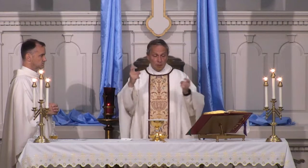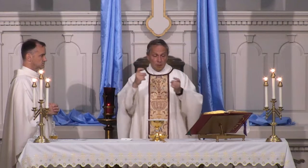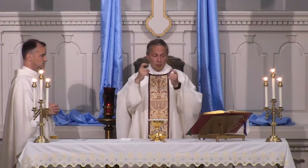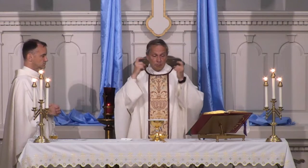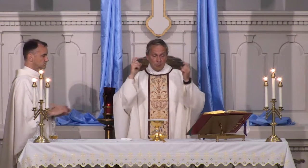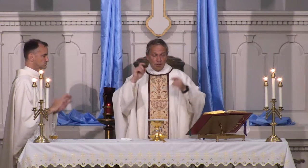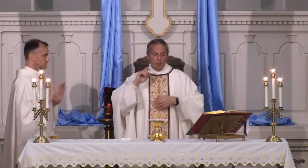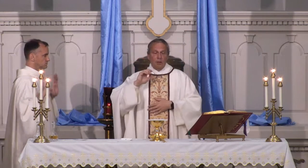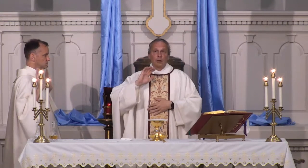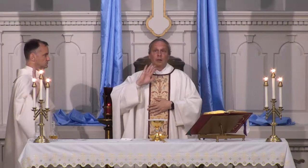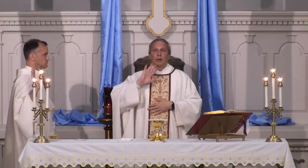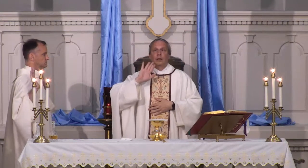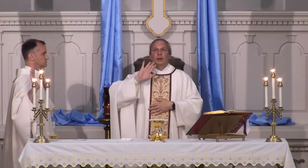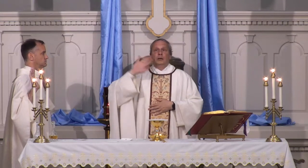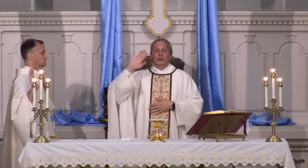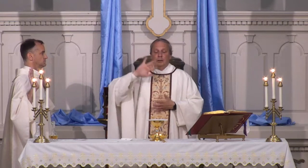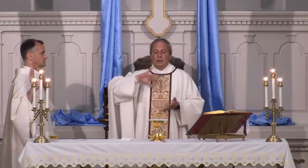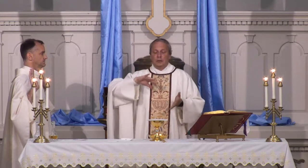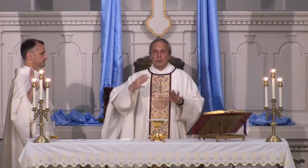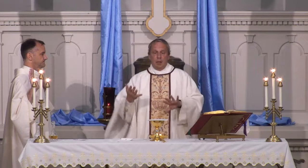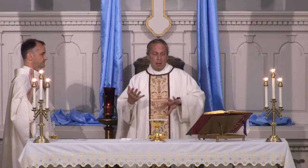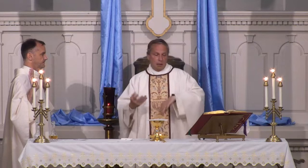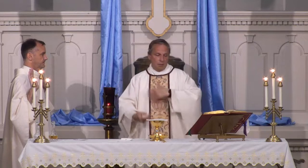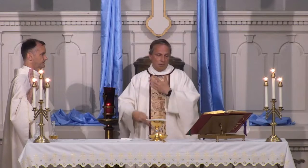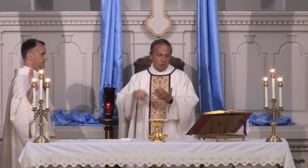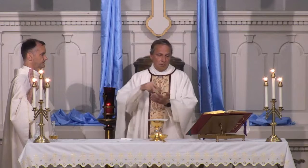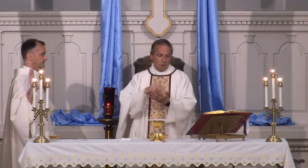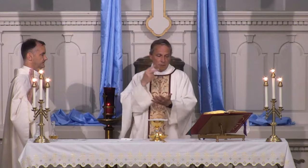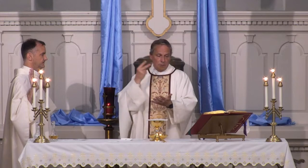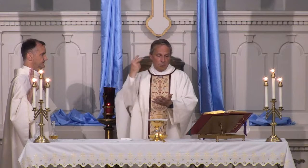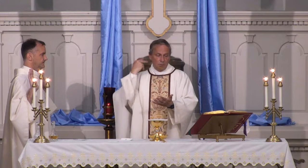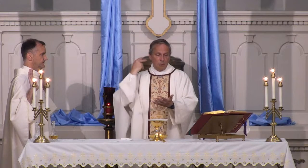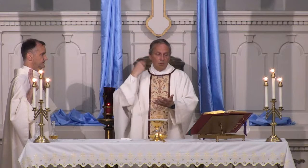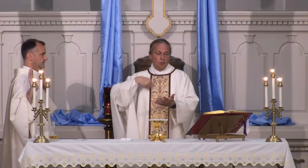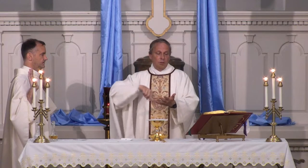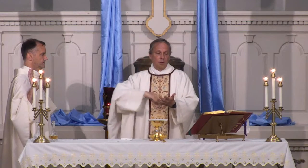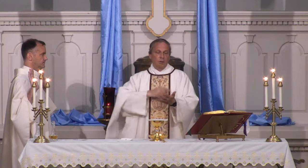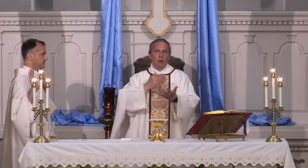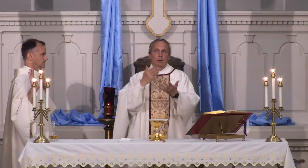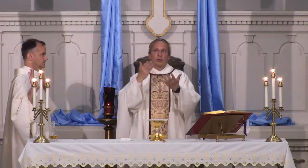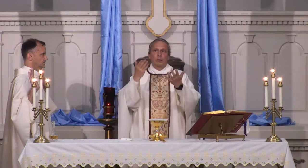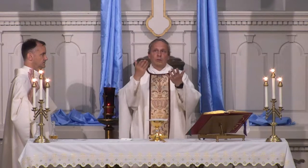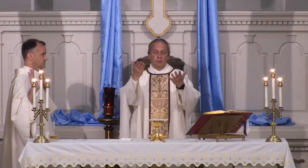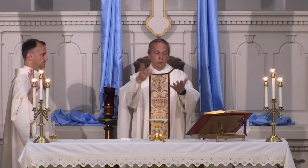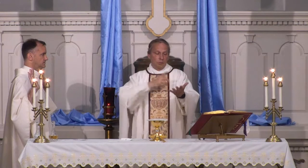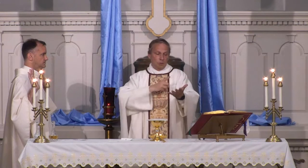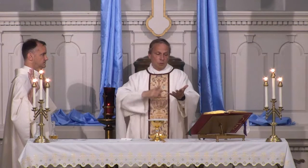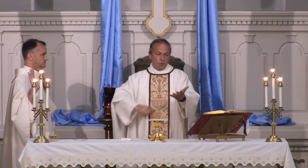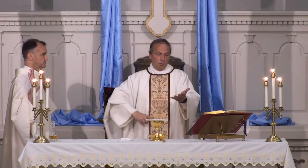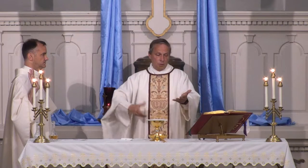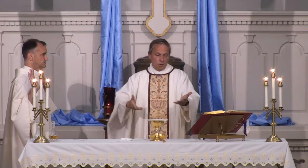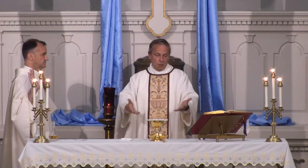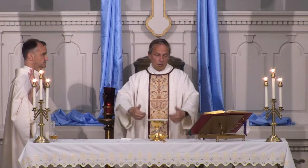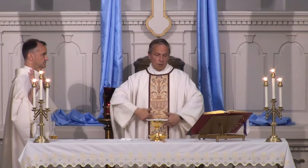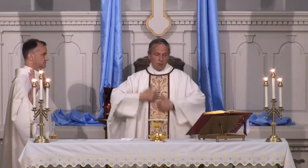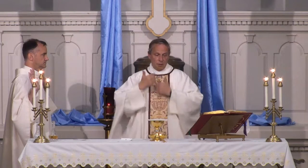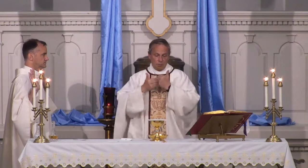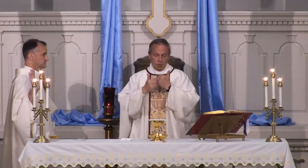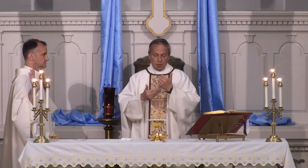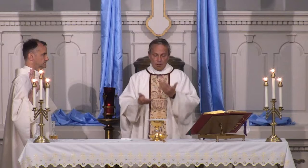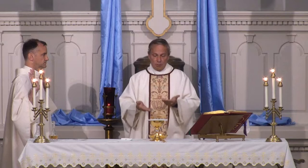Therefore, as we celebrate the memorial of his death and resurrection, we offer you,